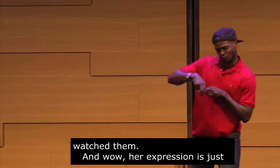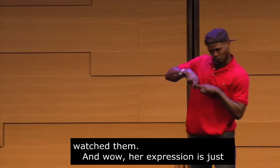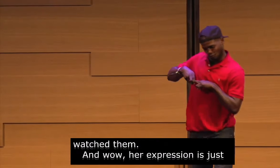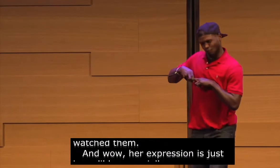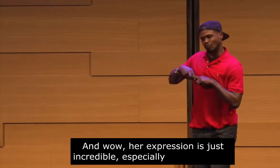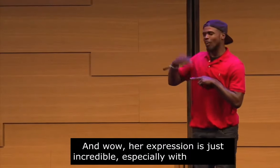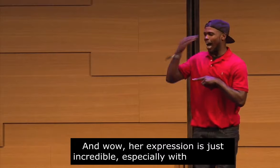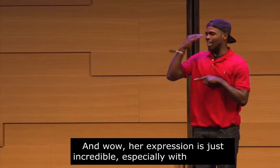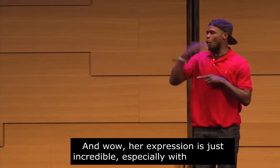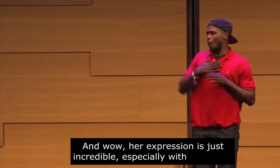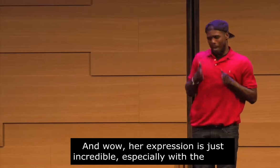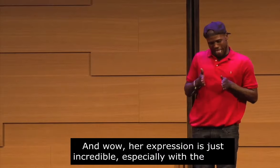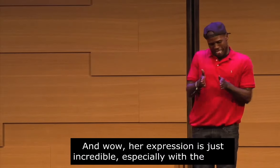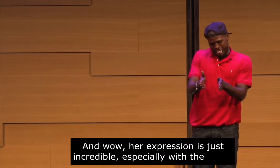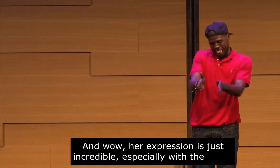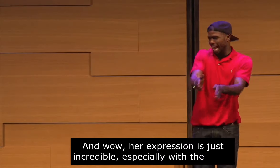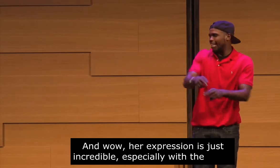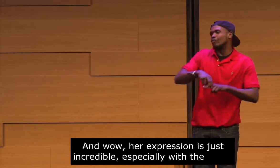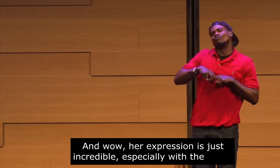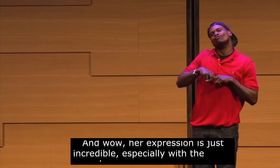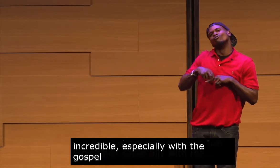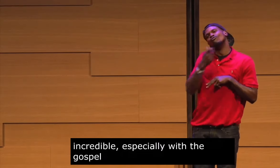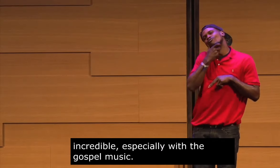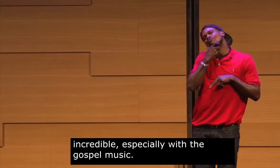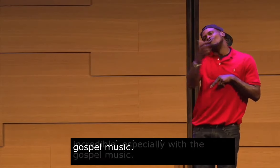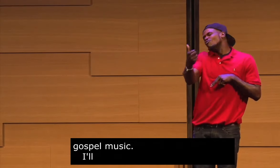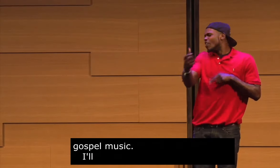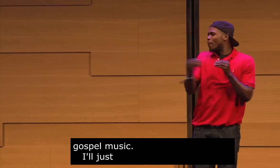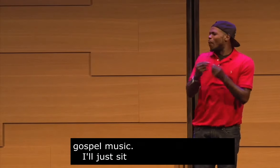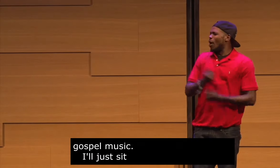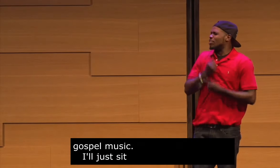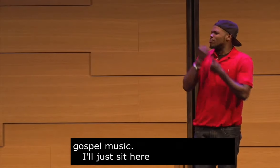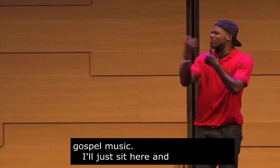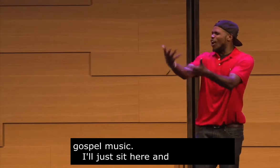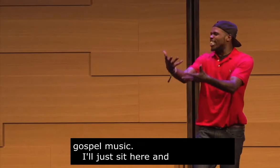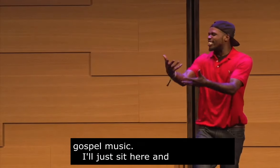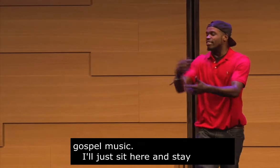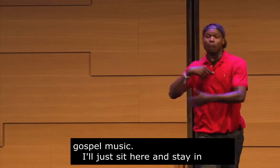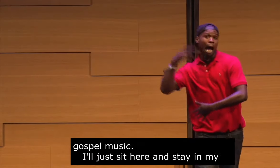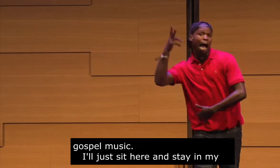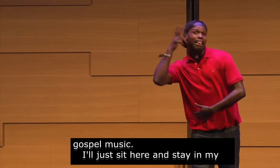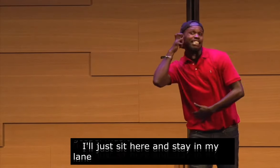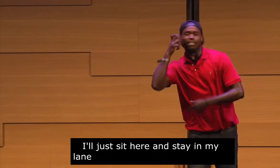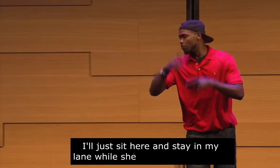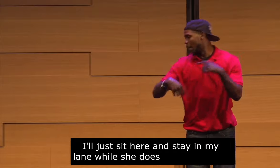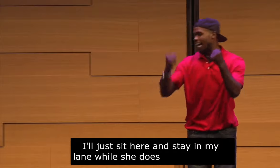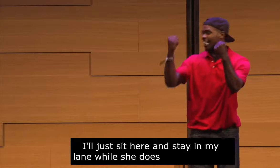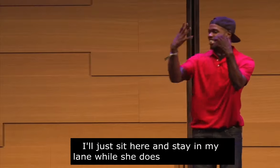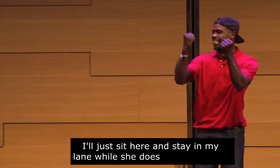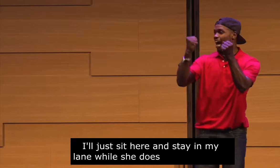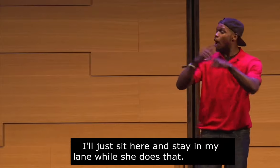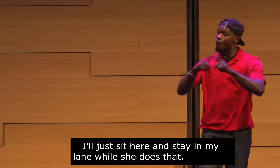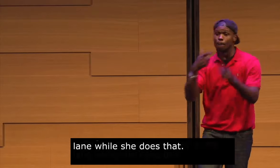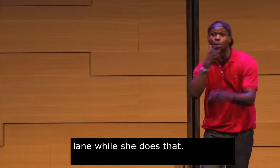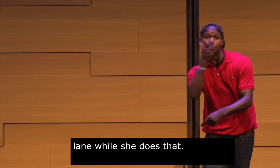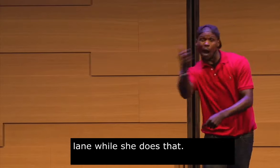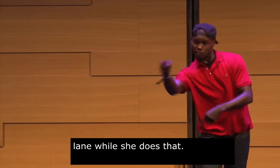incredible, especially with the gospel music. I just sit here and stay in my lane while she does